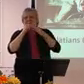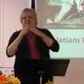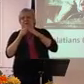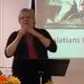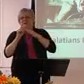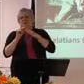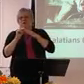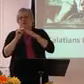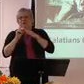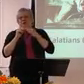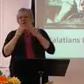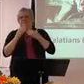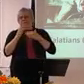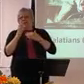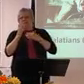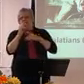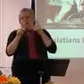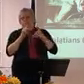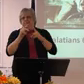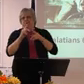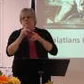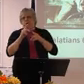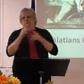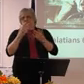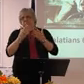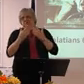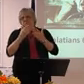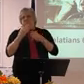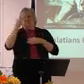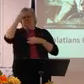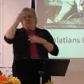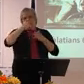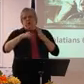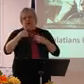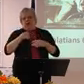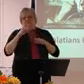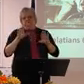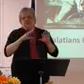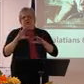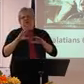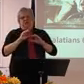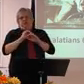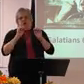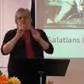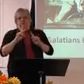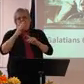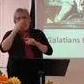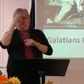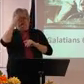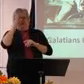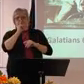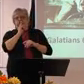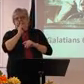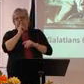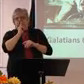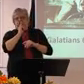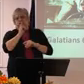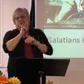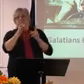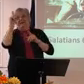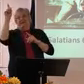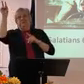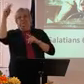fool some people. We might think that what we've done, you know, nobody knows, but God